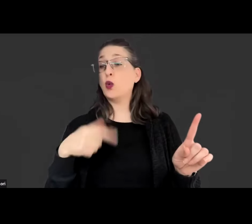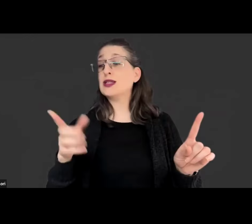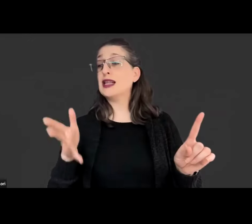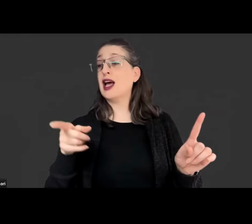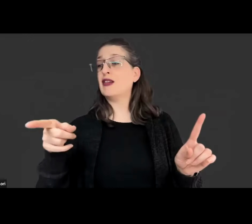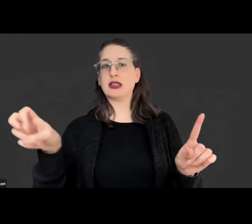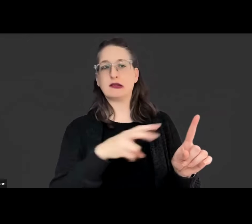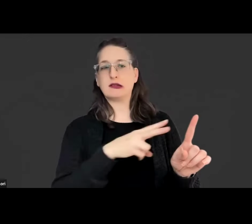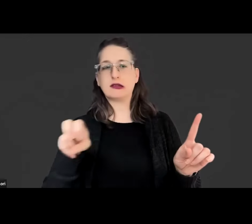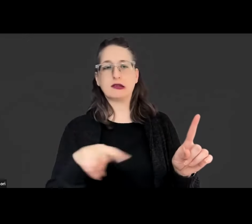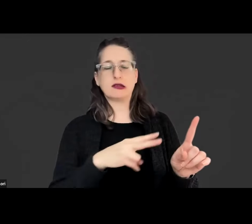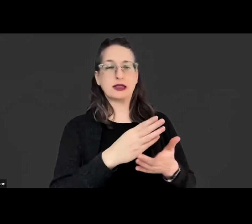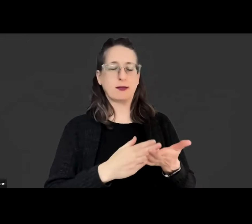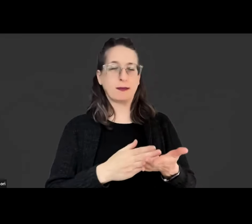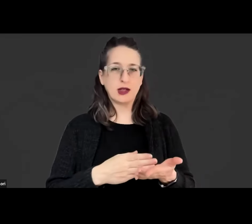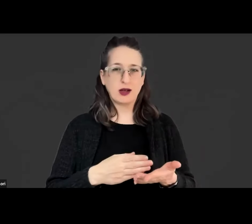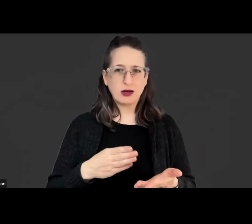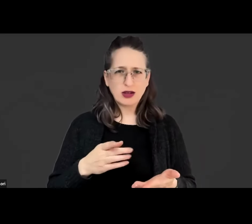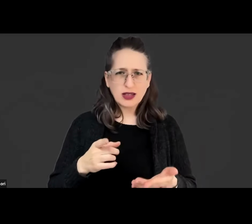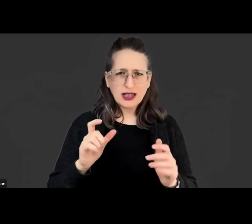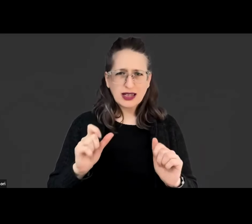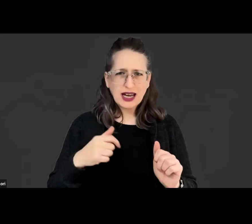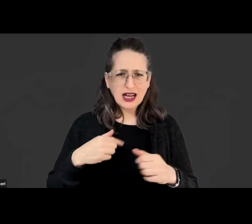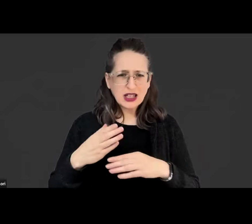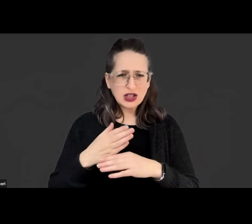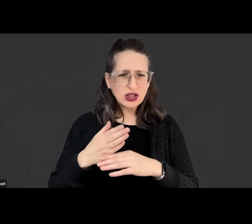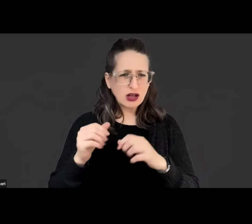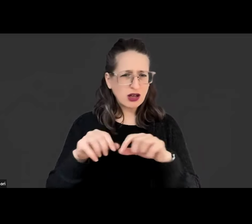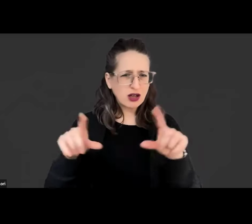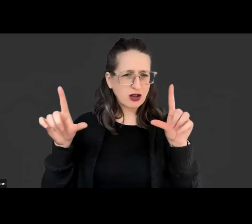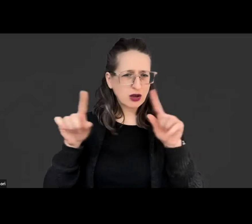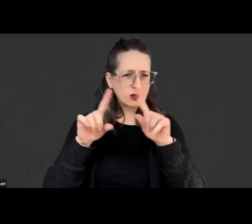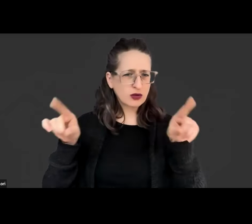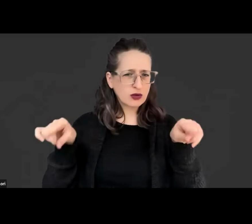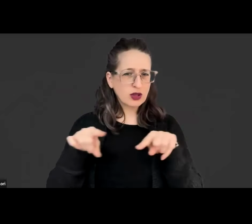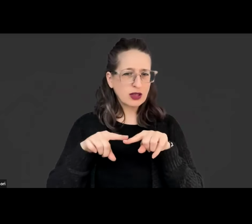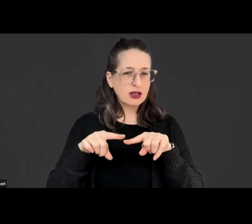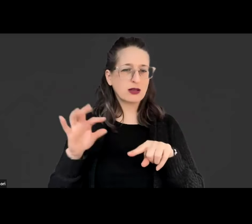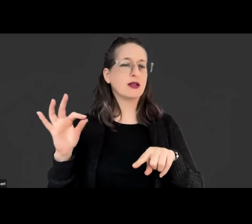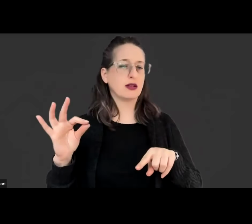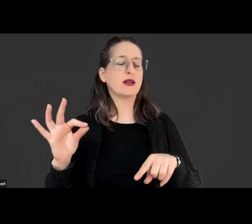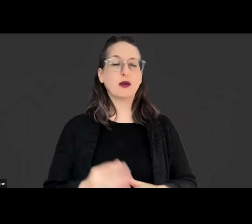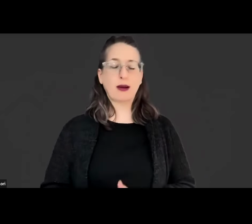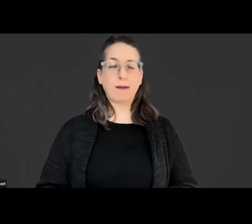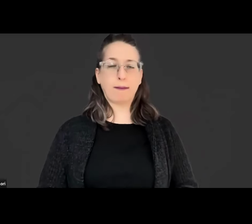able I'm to. sorry I asked you to, or yeah, there I can. Okay. Yeah. I should have, okay.